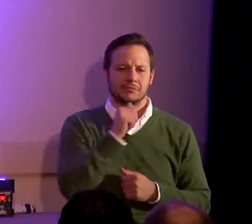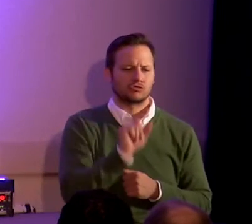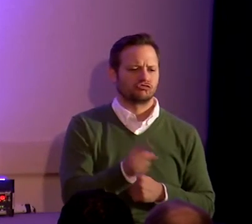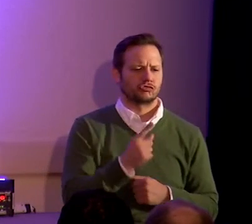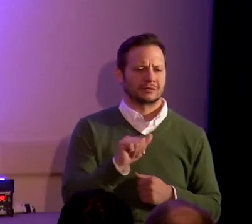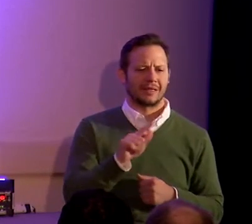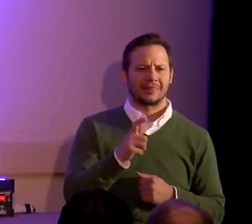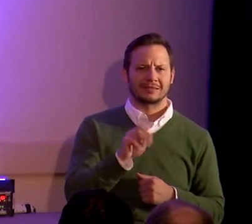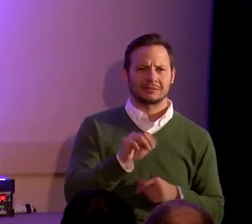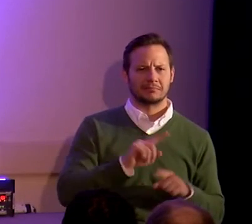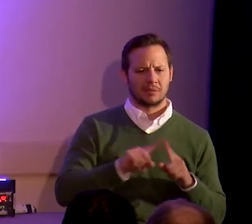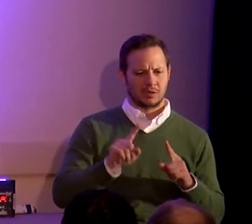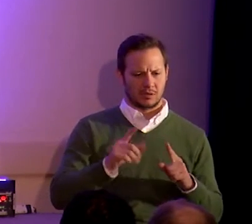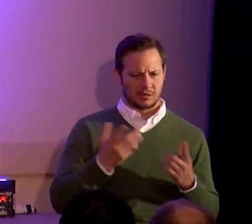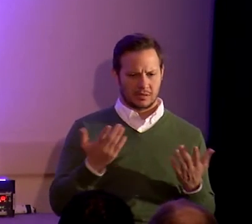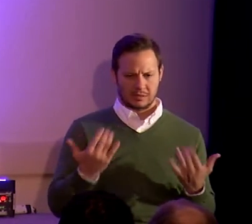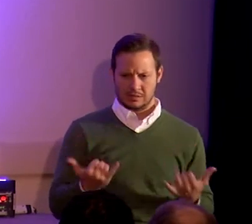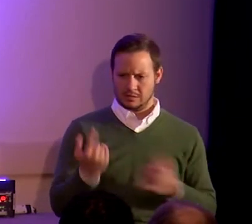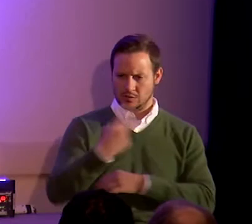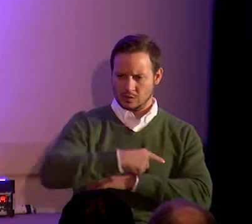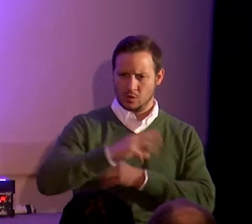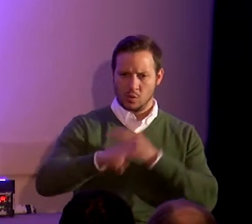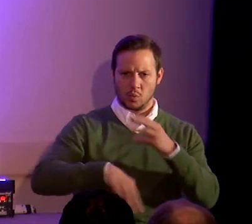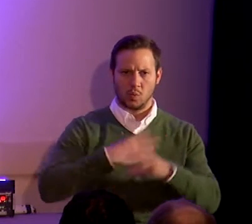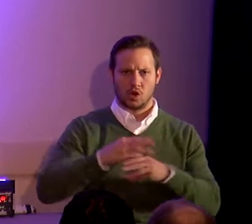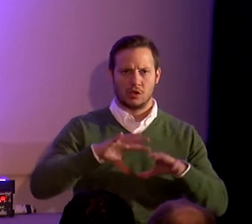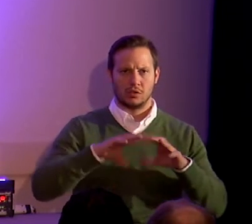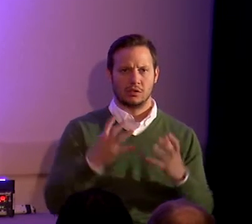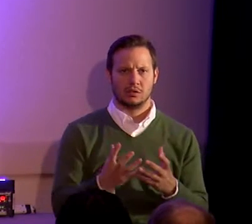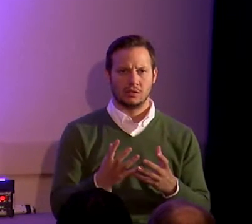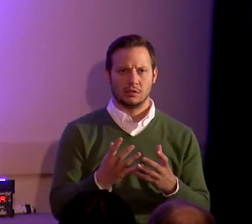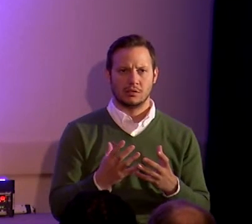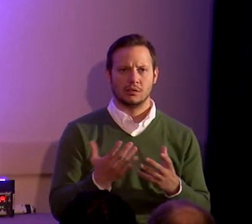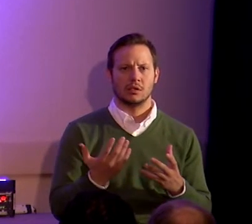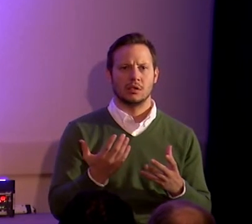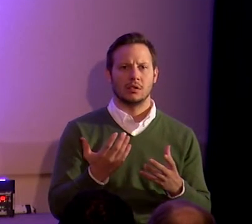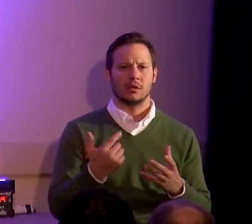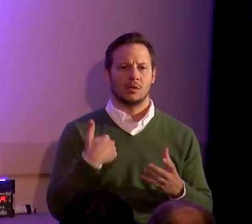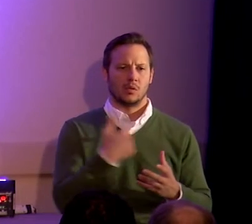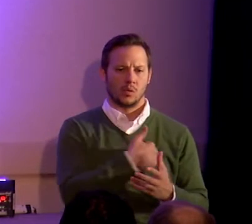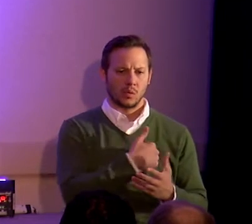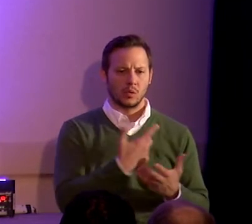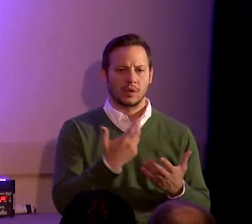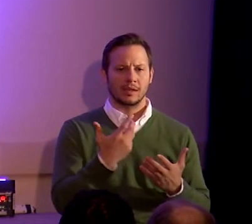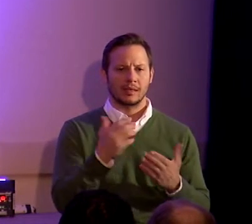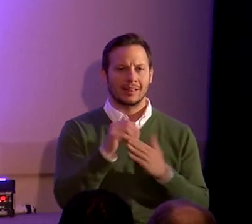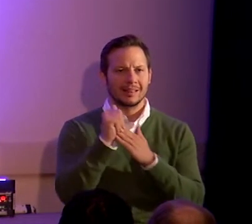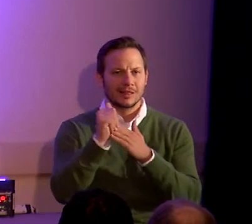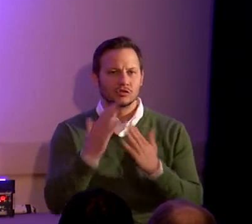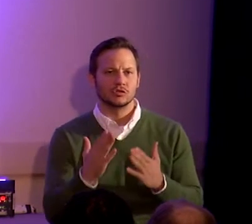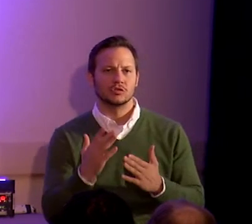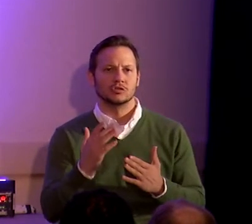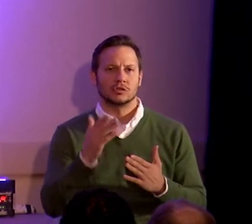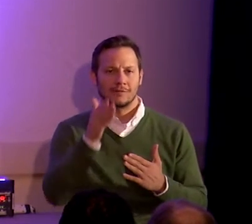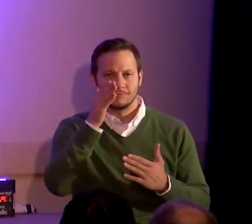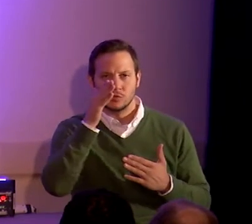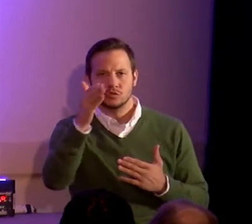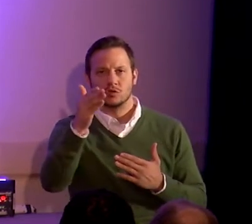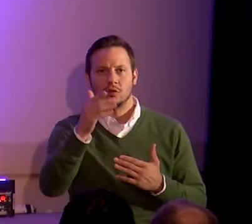about the world in which we find ourselves today, but comport ourselves knowing we're about to be leaders into a future where atheism is the